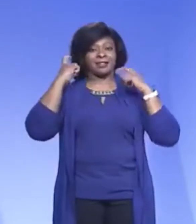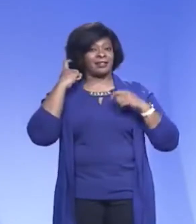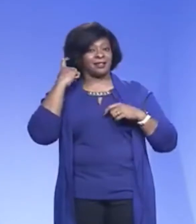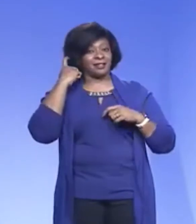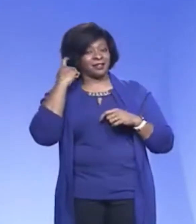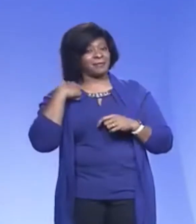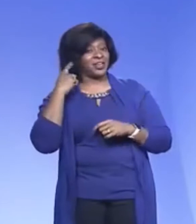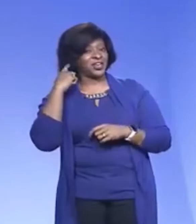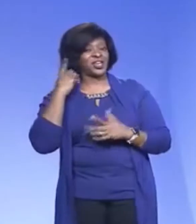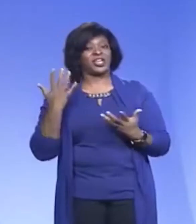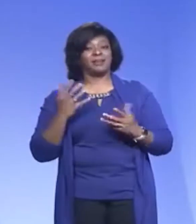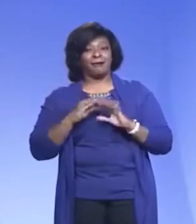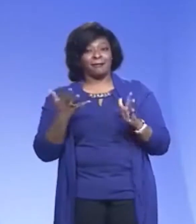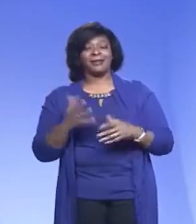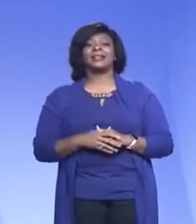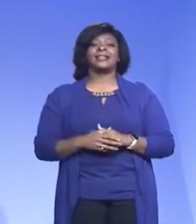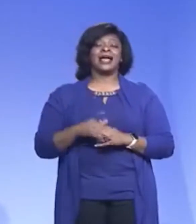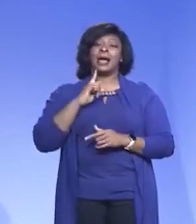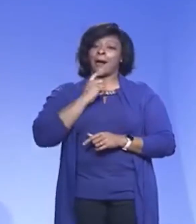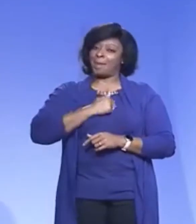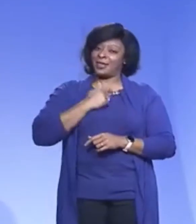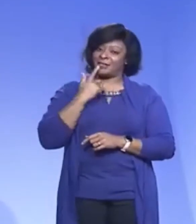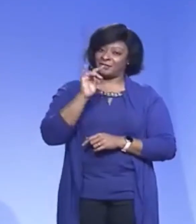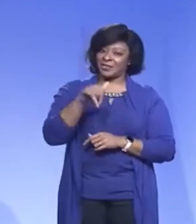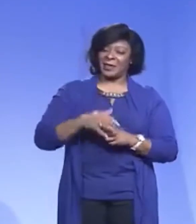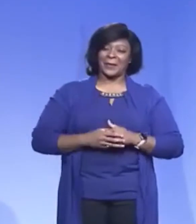ear, so I apologize for that.